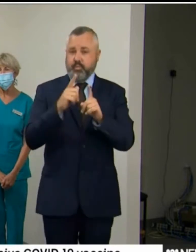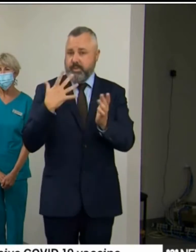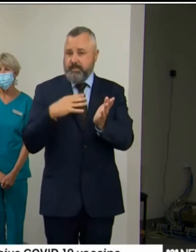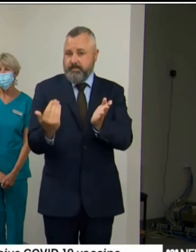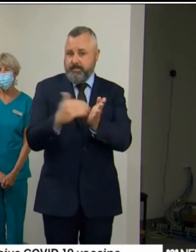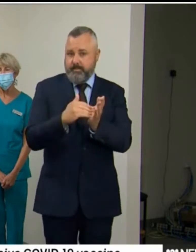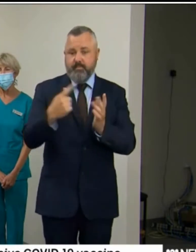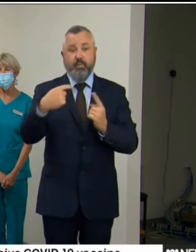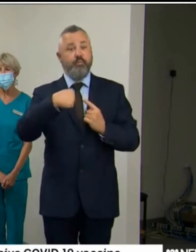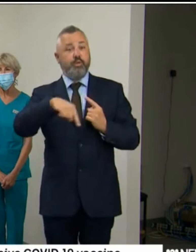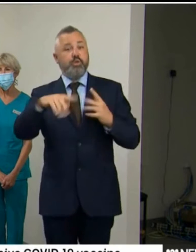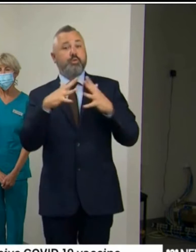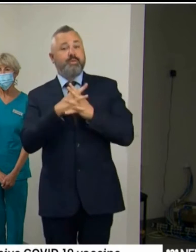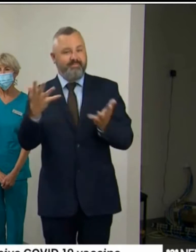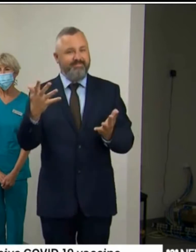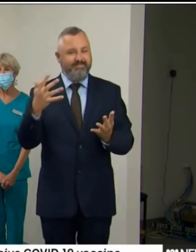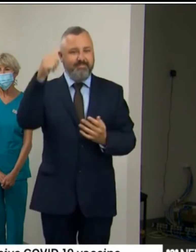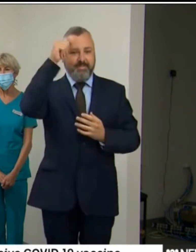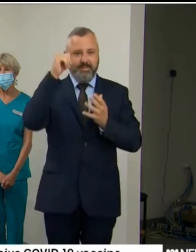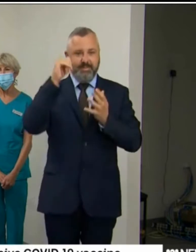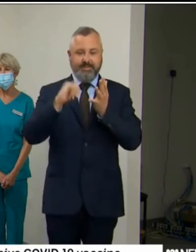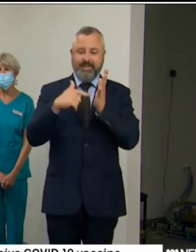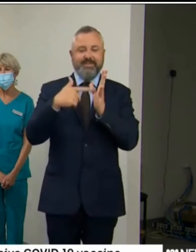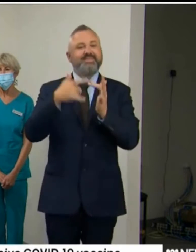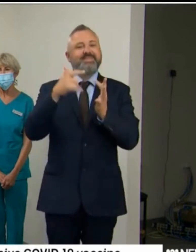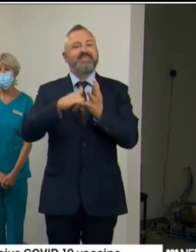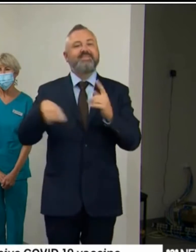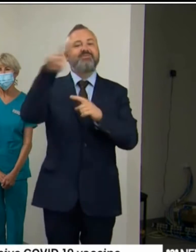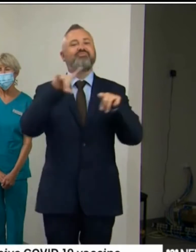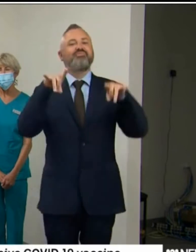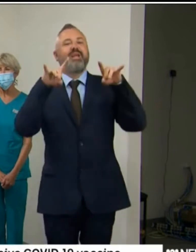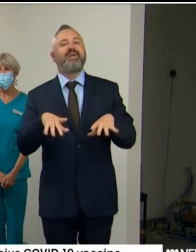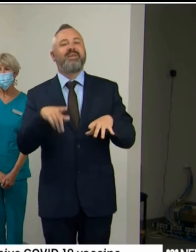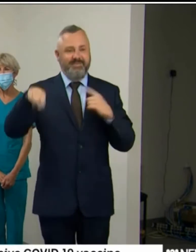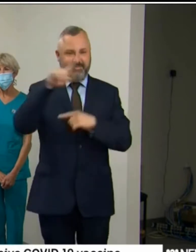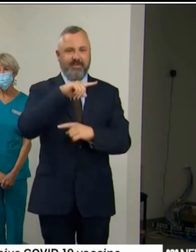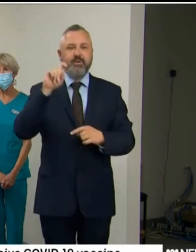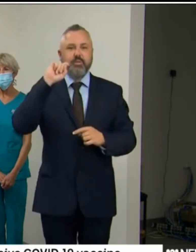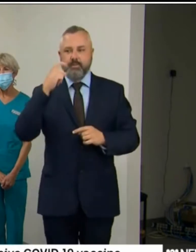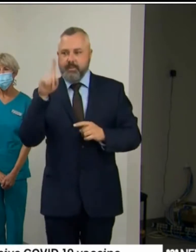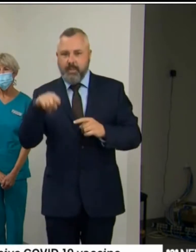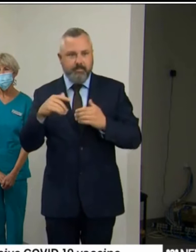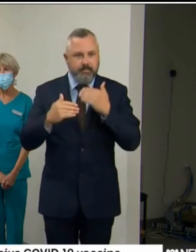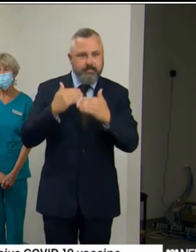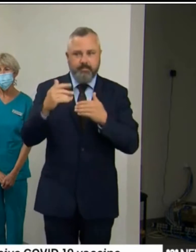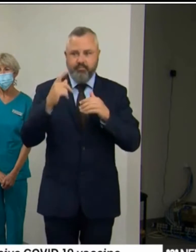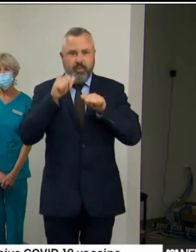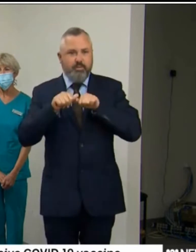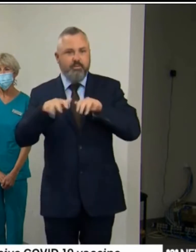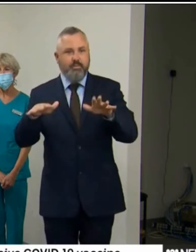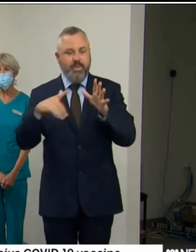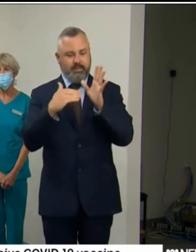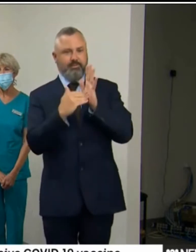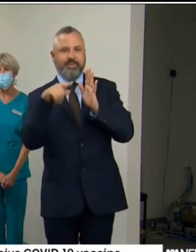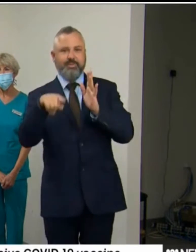week, obviously, the states and territories will bring forward their AstraZeneca rollout to their healthcare